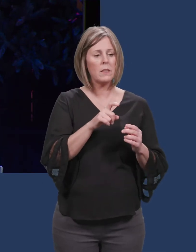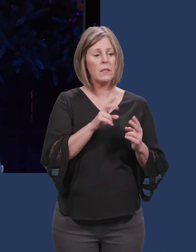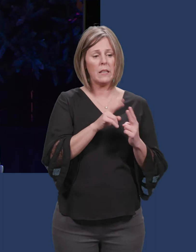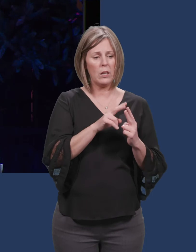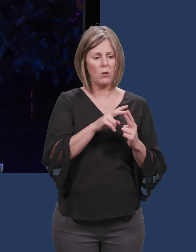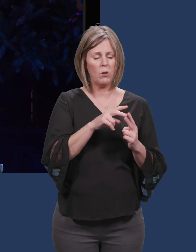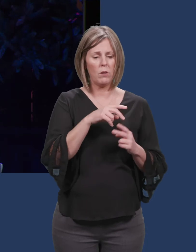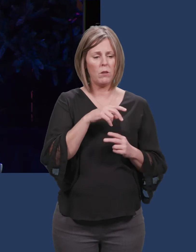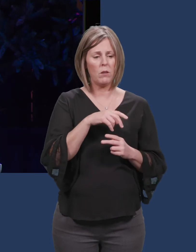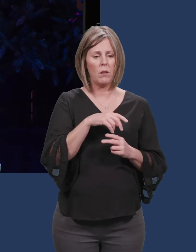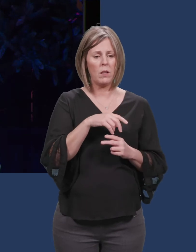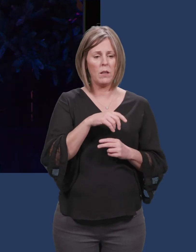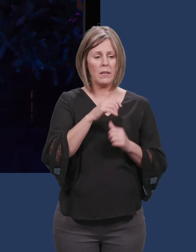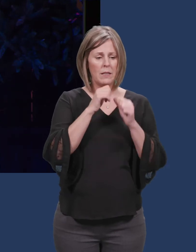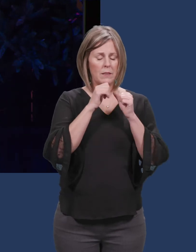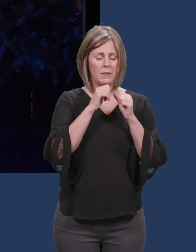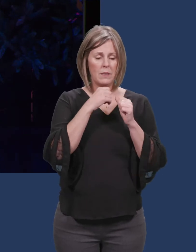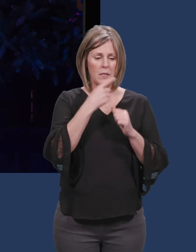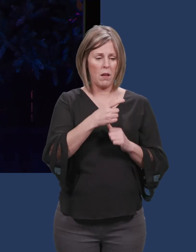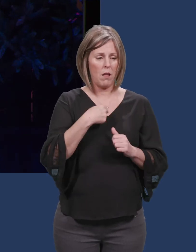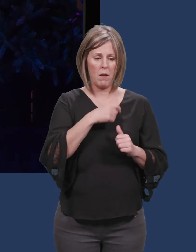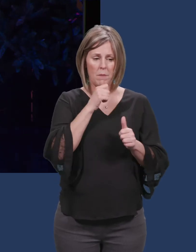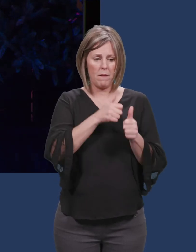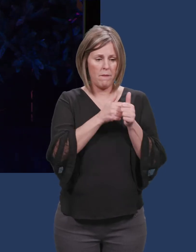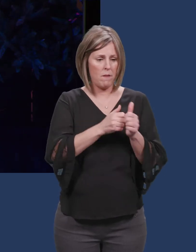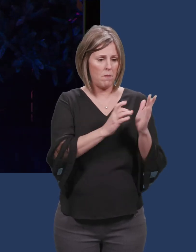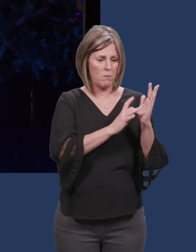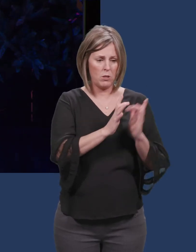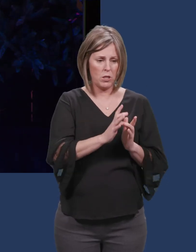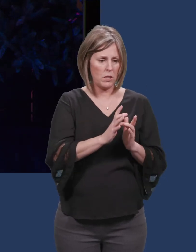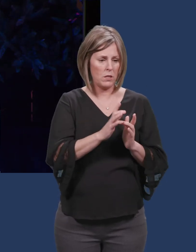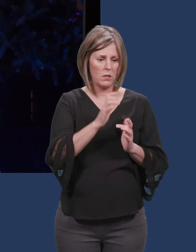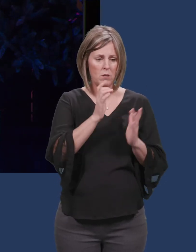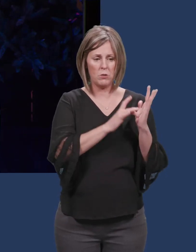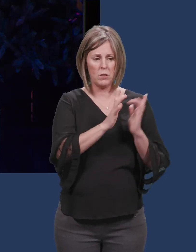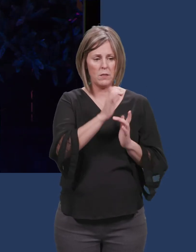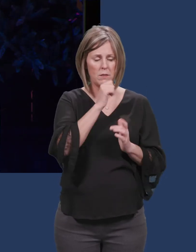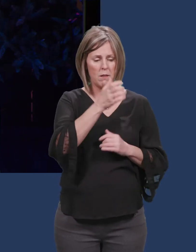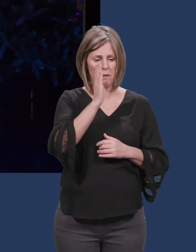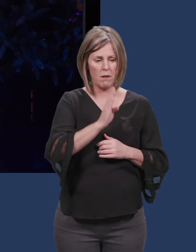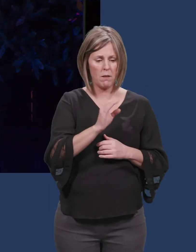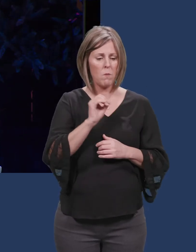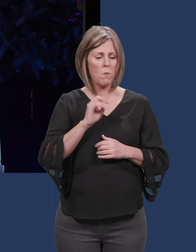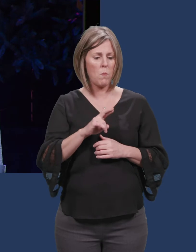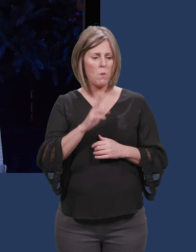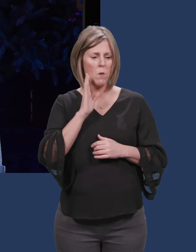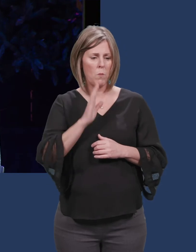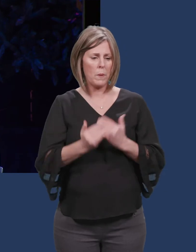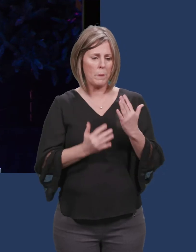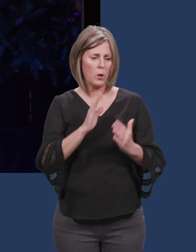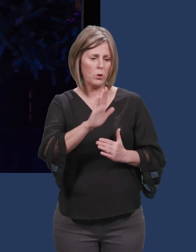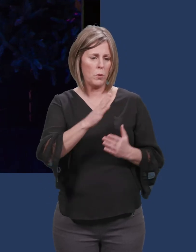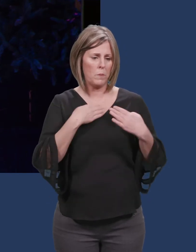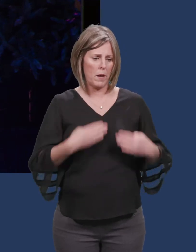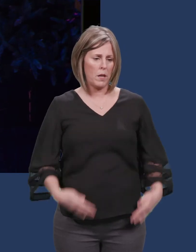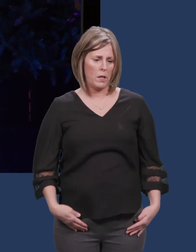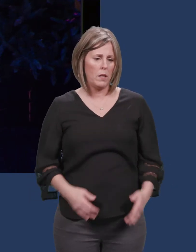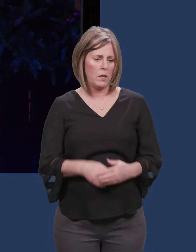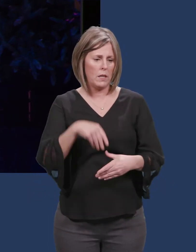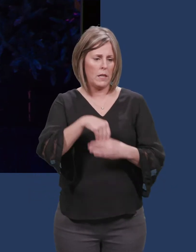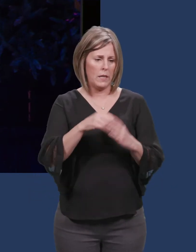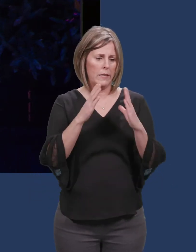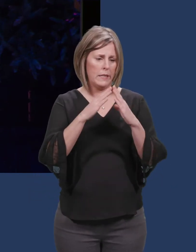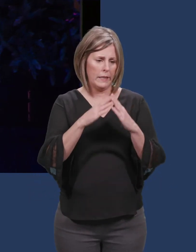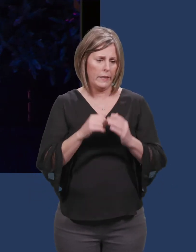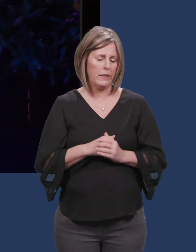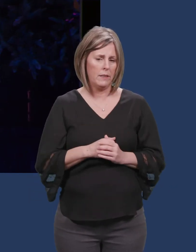your faith or be publicly burned in the stadium. Polycarp asked for a few hours to